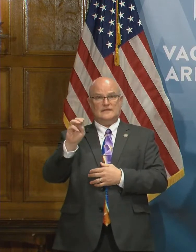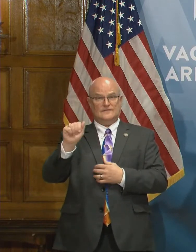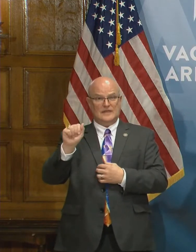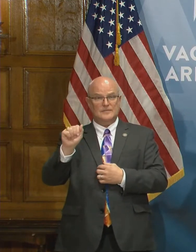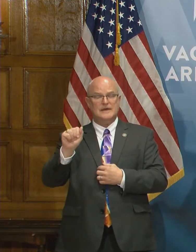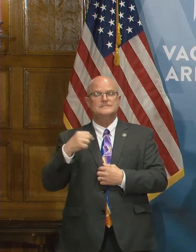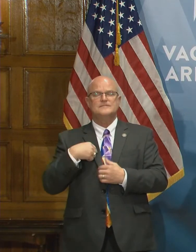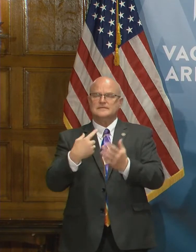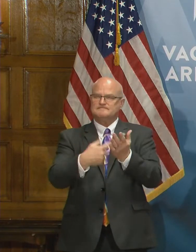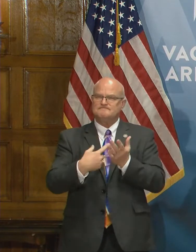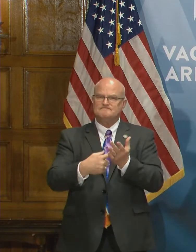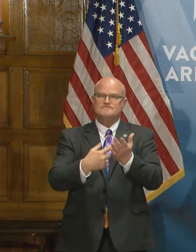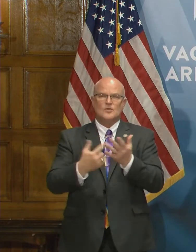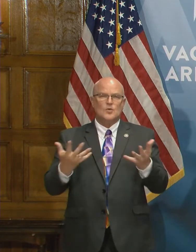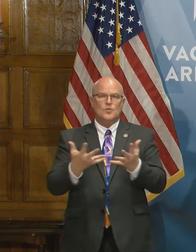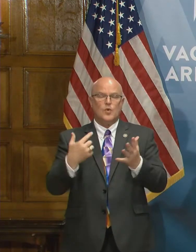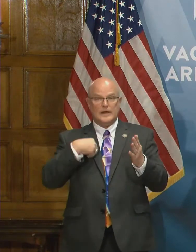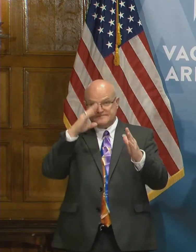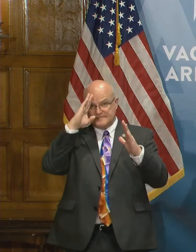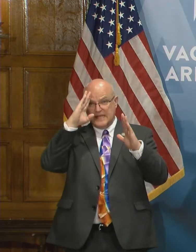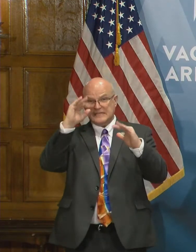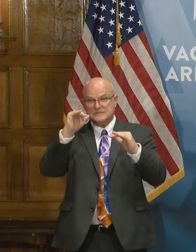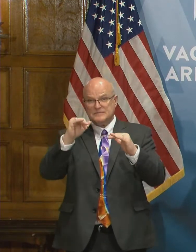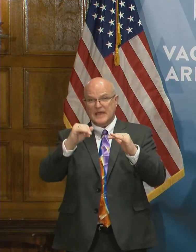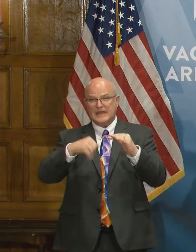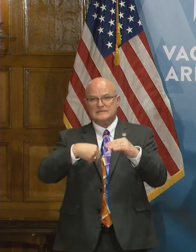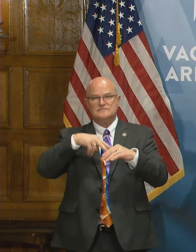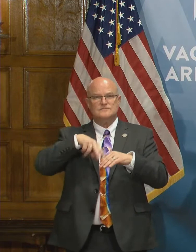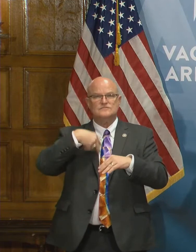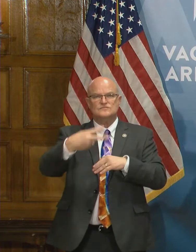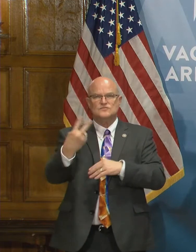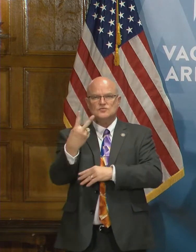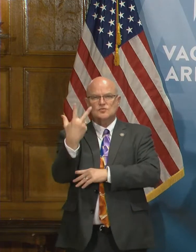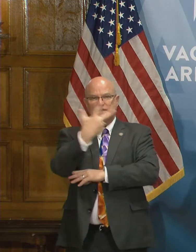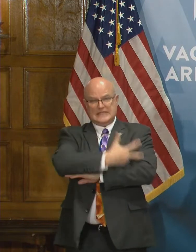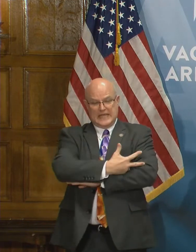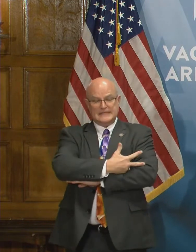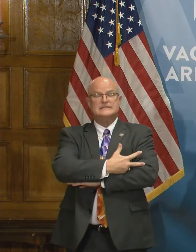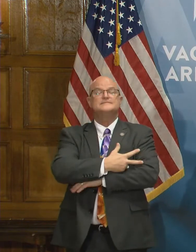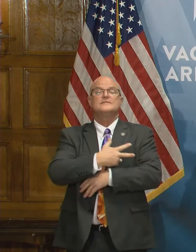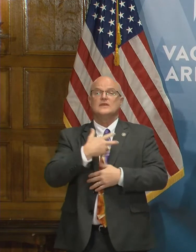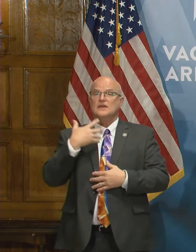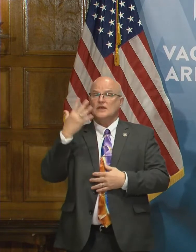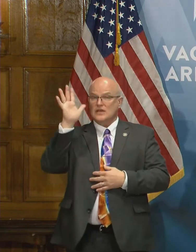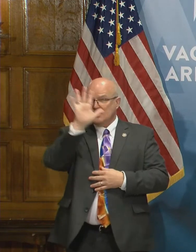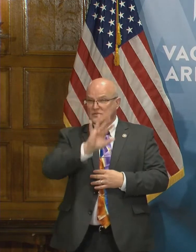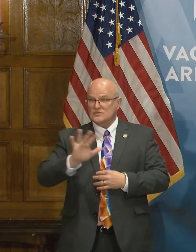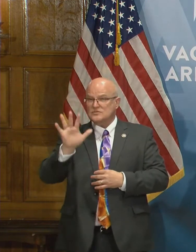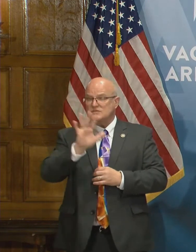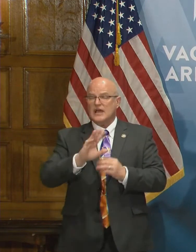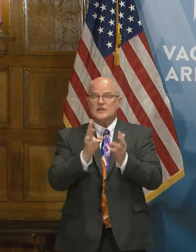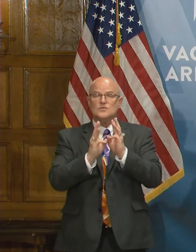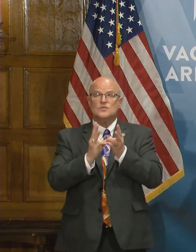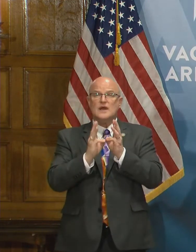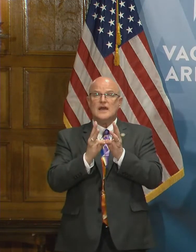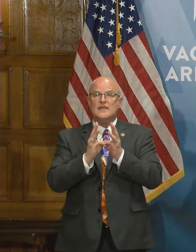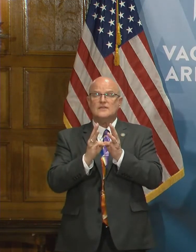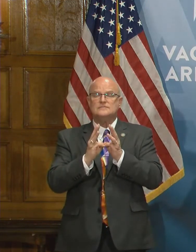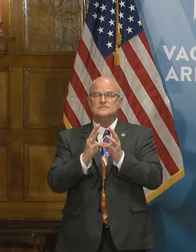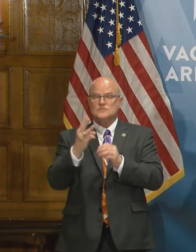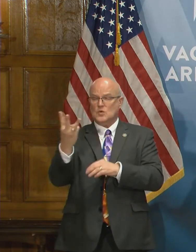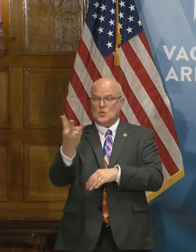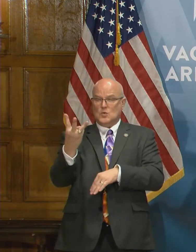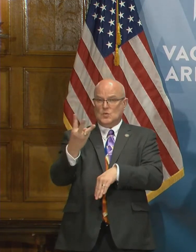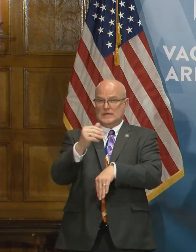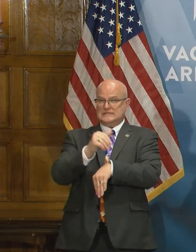and going through what we can expect over the next couple of days. It looks like weather-wise it will be Wednesday